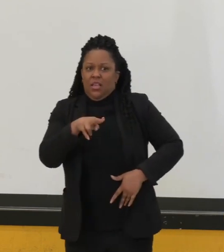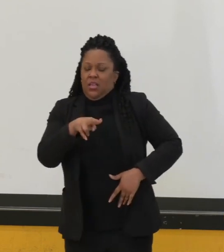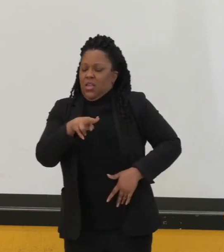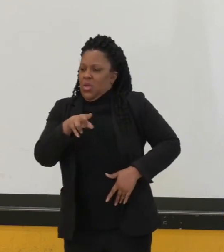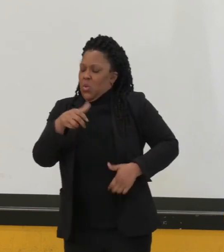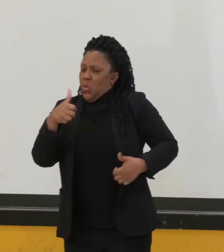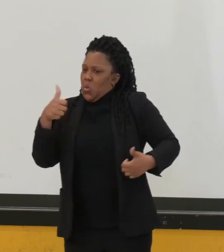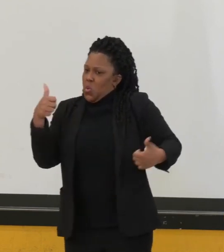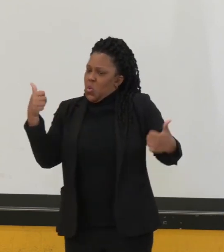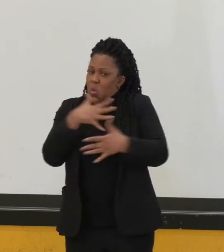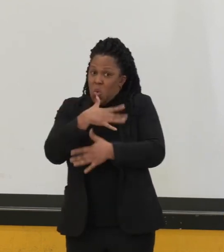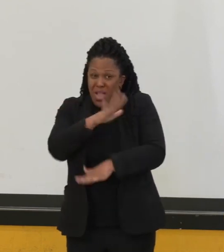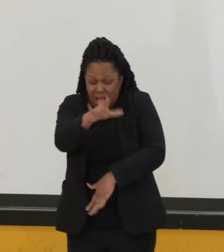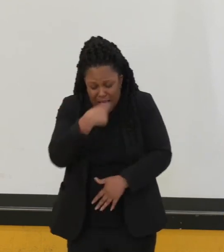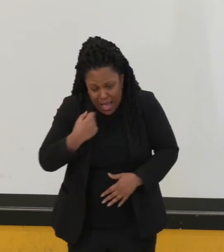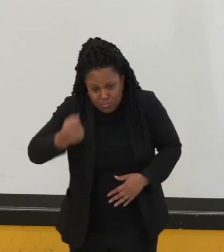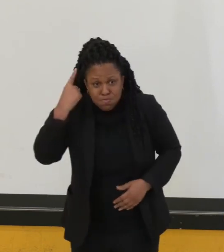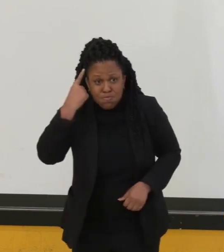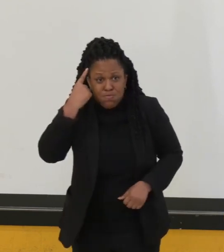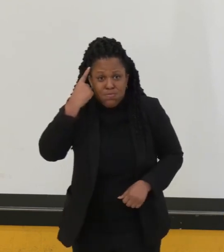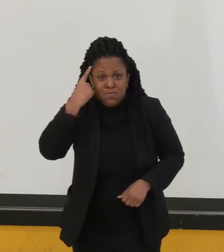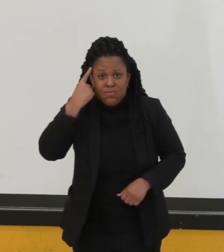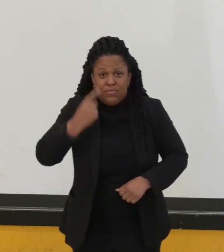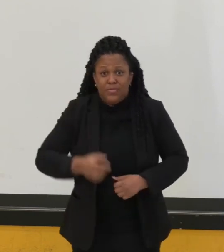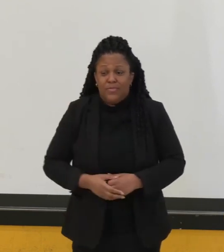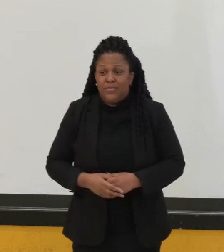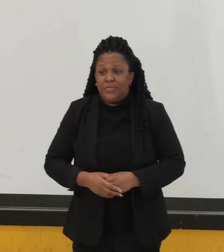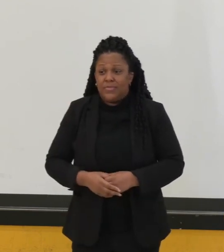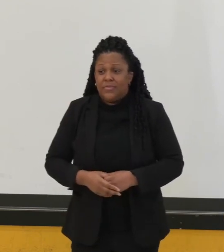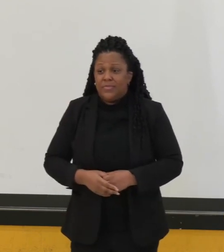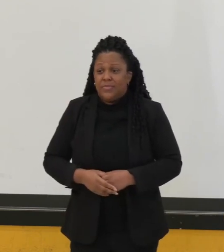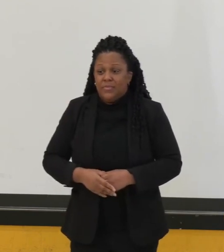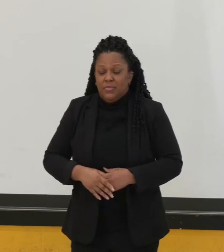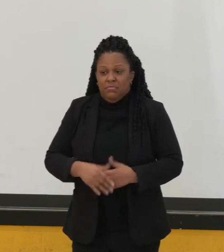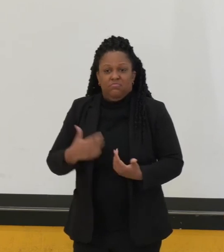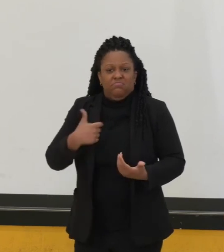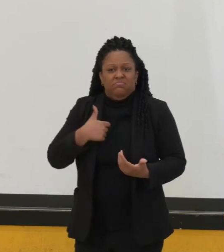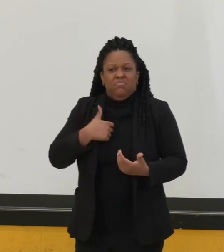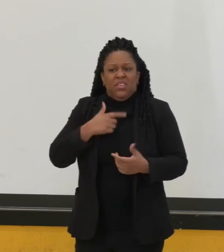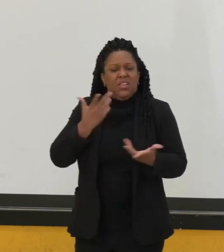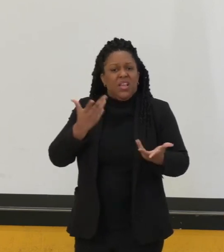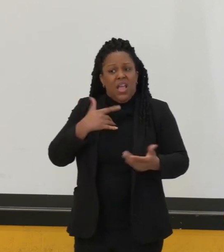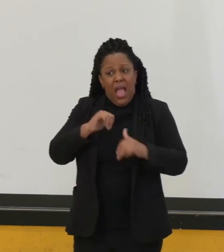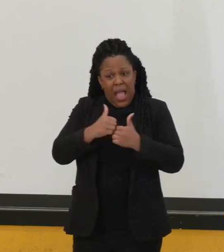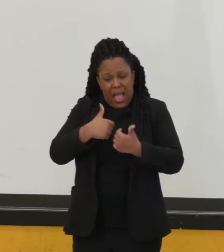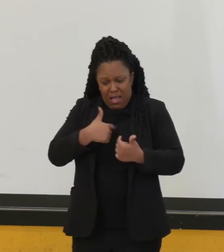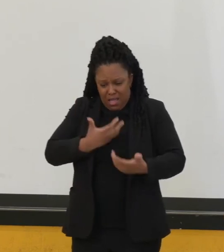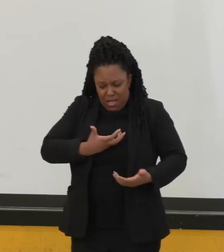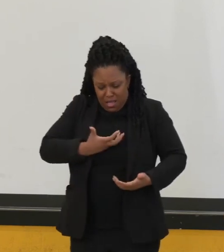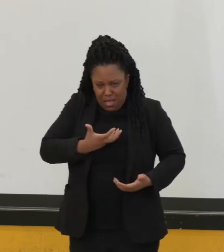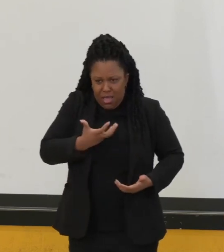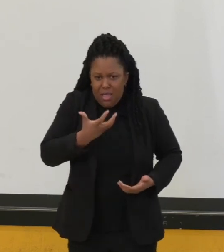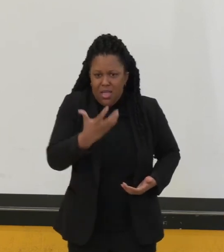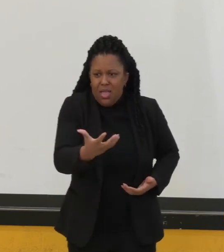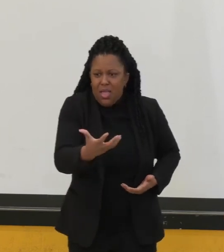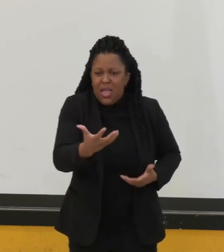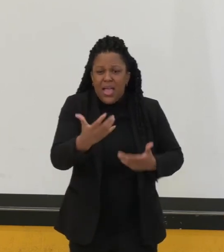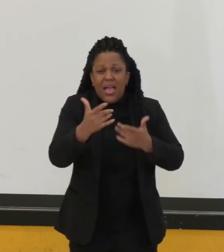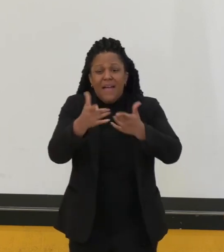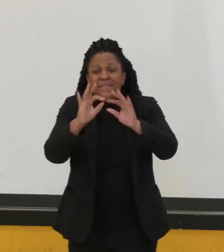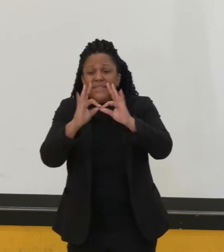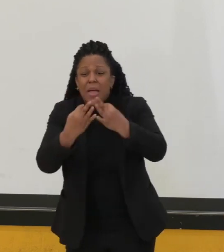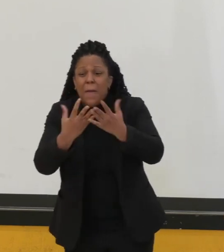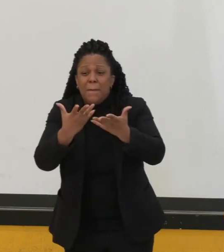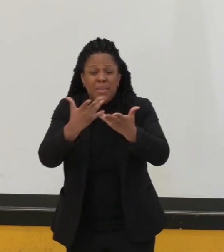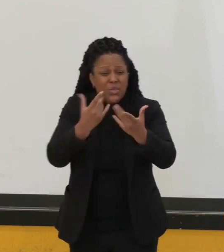So while I can't provide any comfort to the Wright family, what I can tell this state